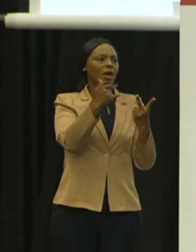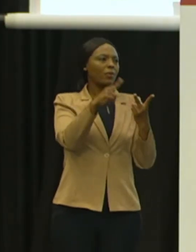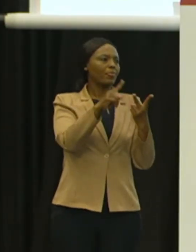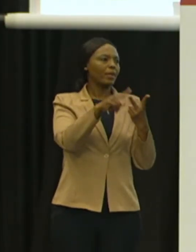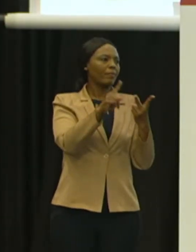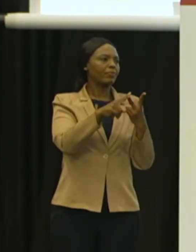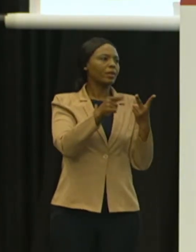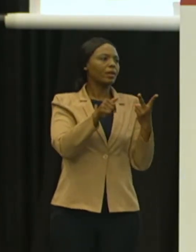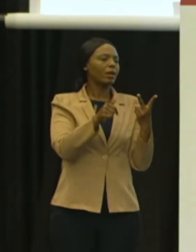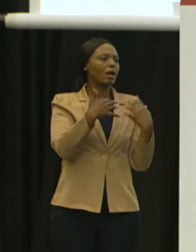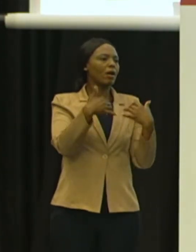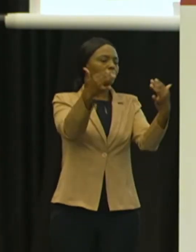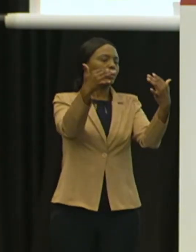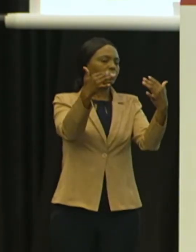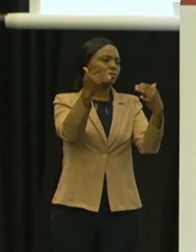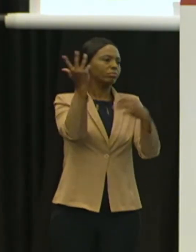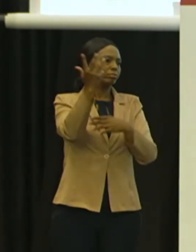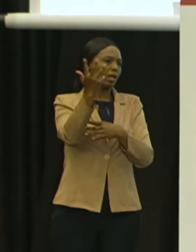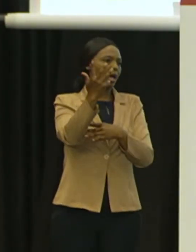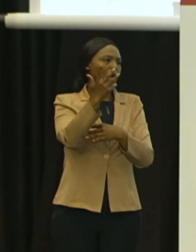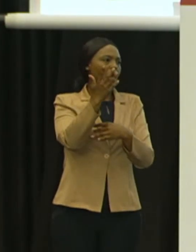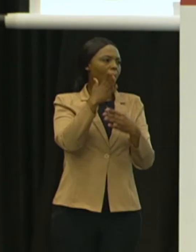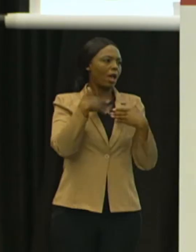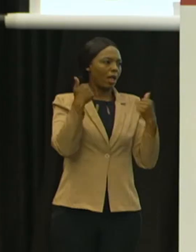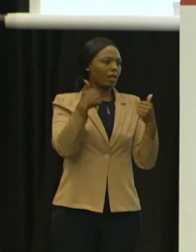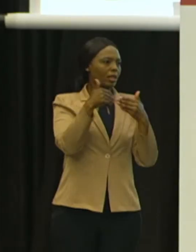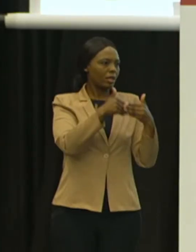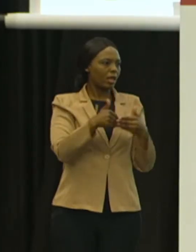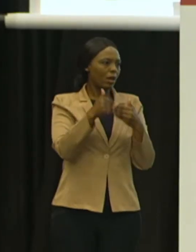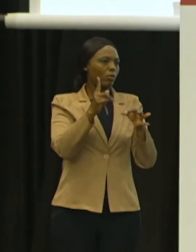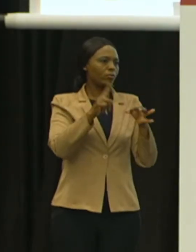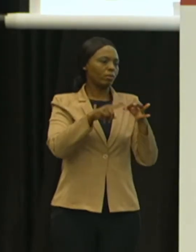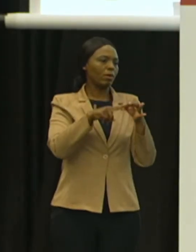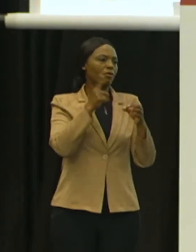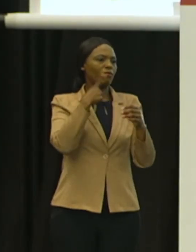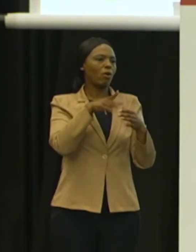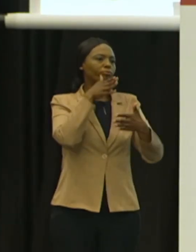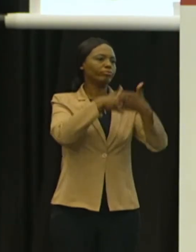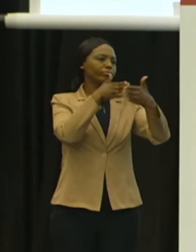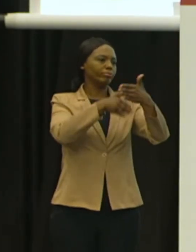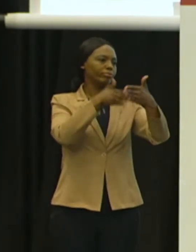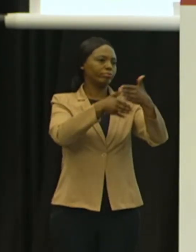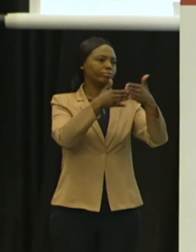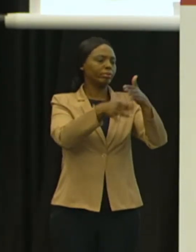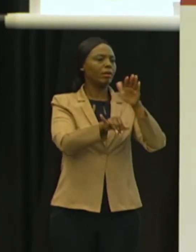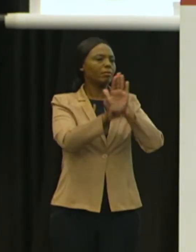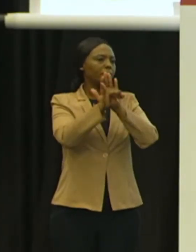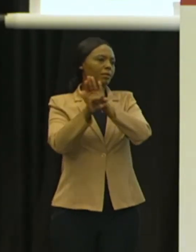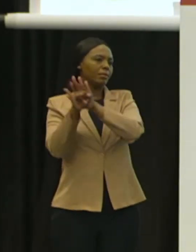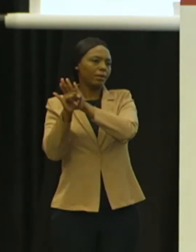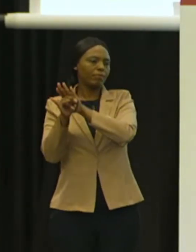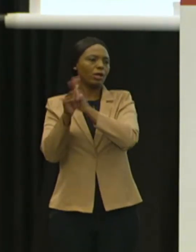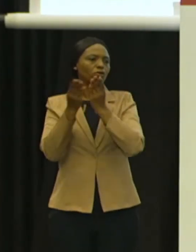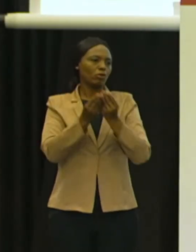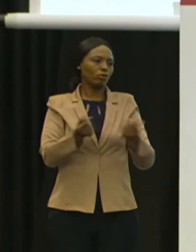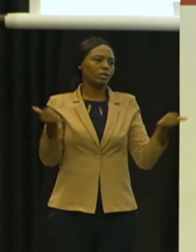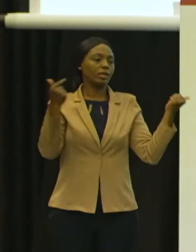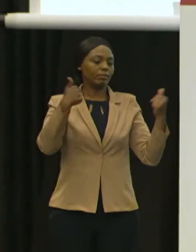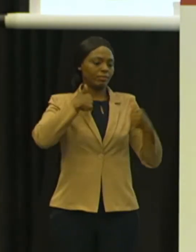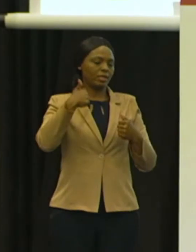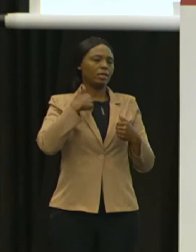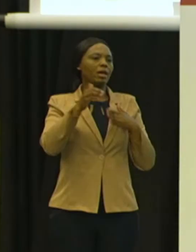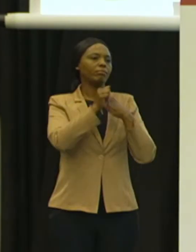health services access and quality, identifying barriers and solutions, moderated by myself. And we